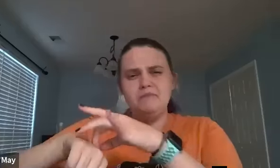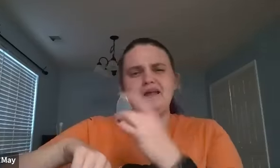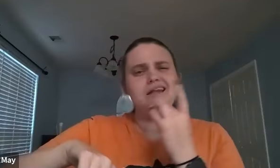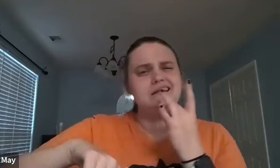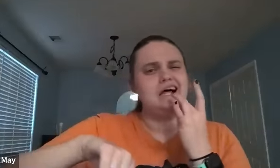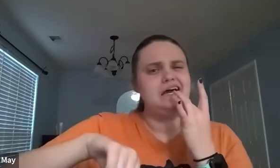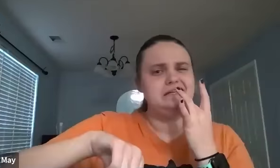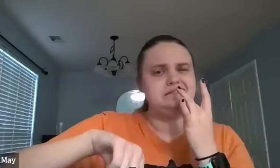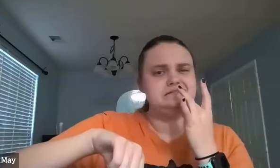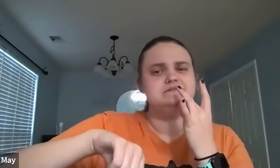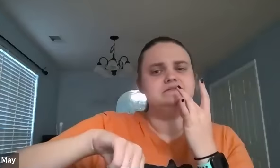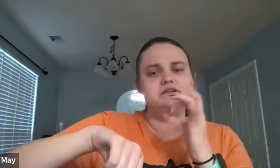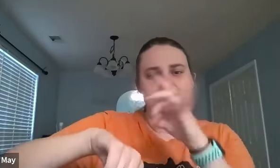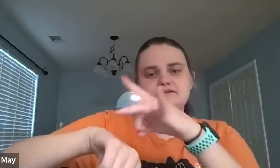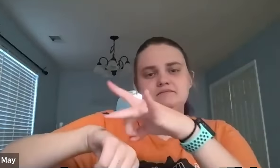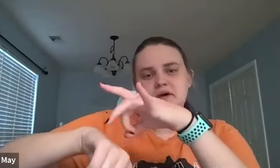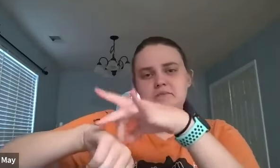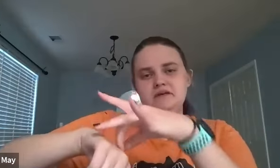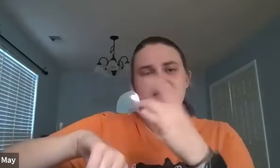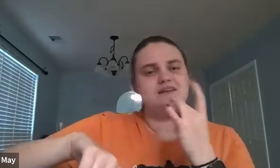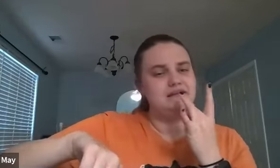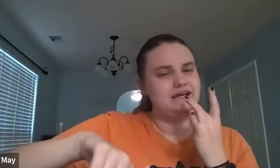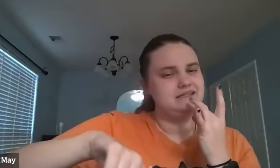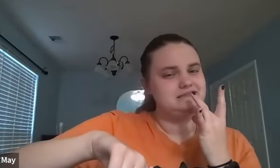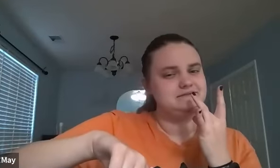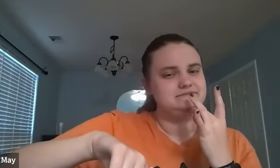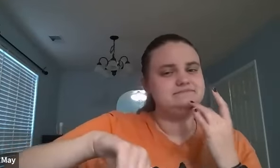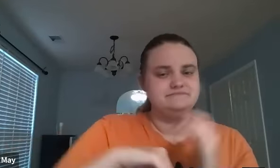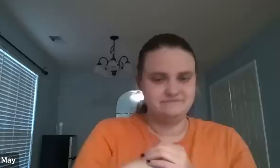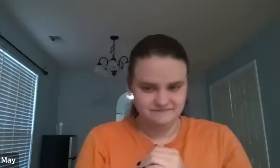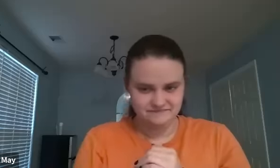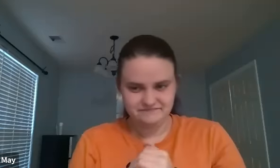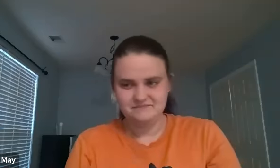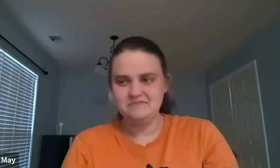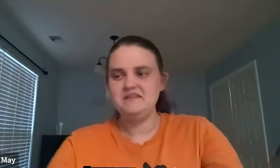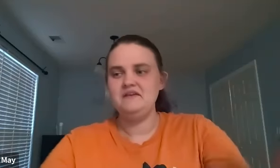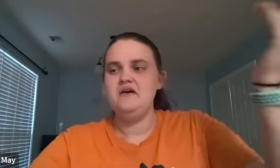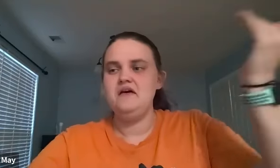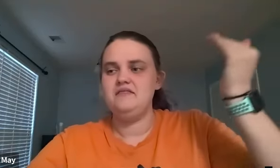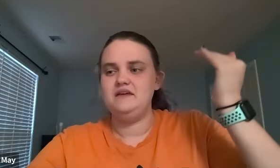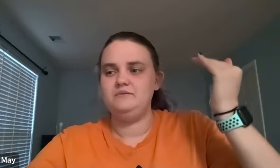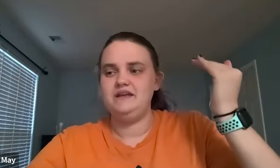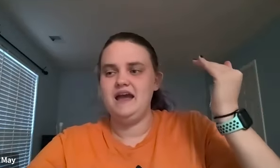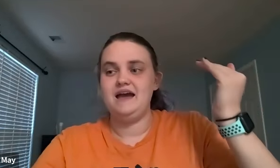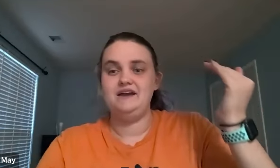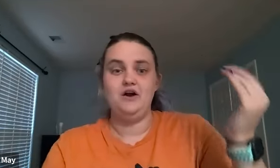pumpkin, light, that, pumpkin, light. Then we had